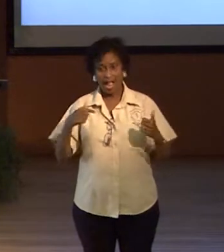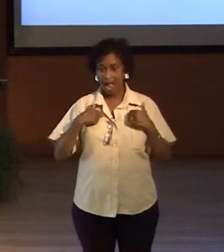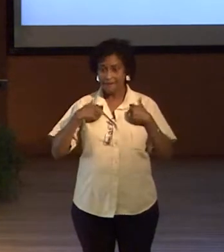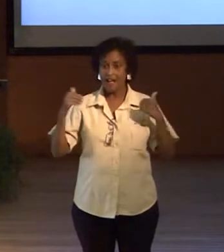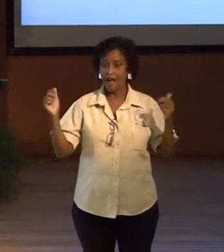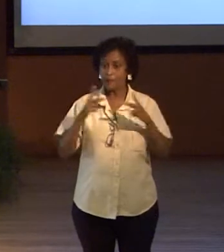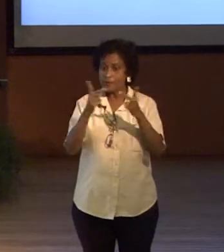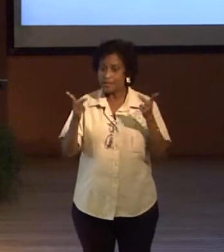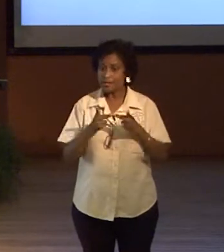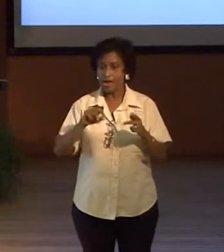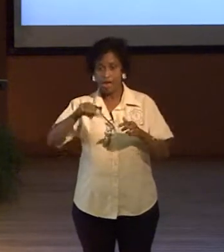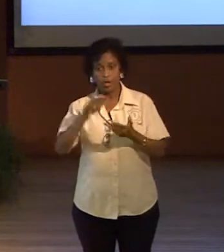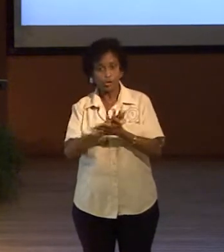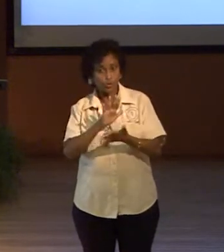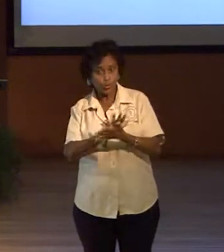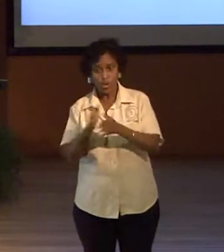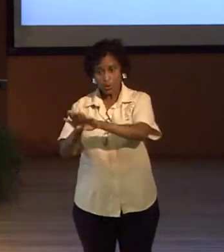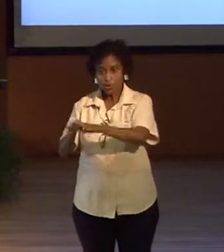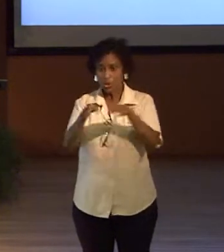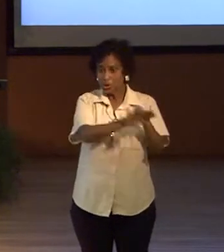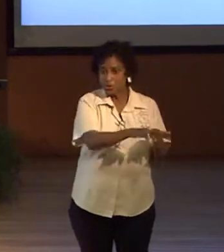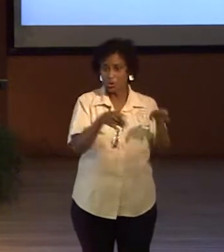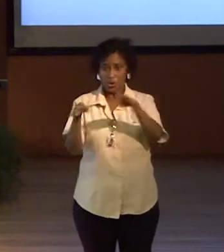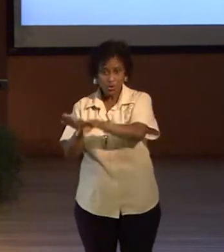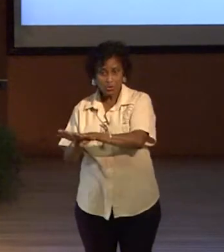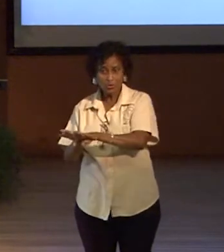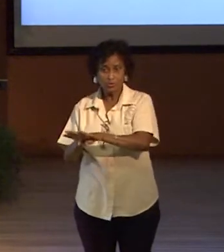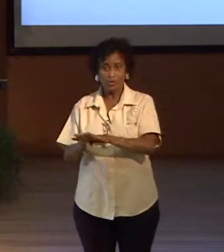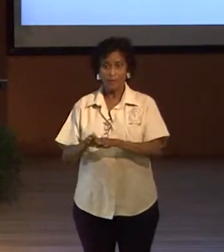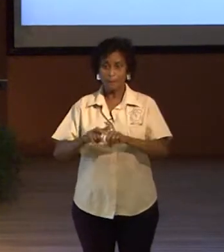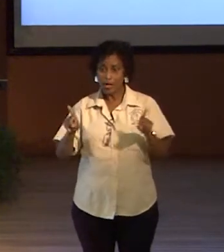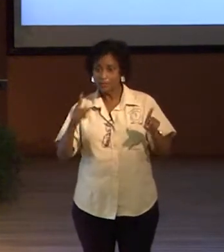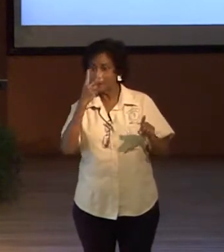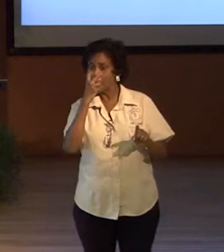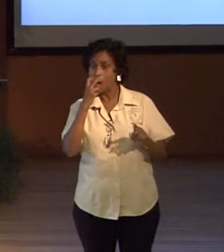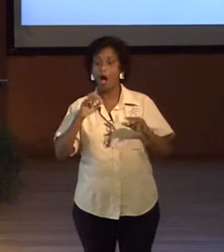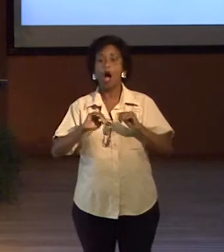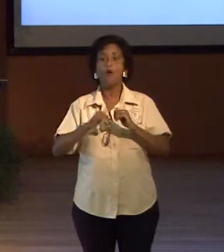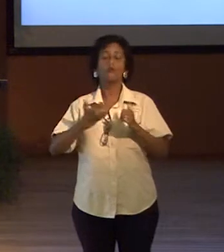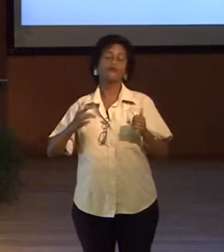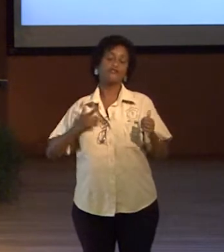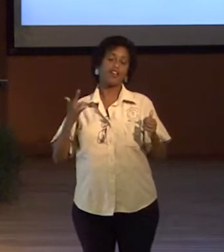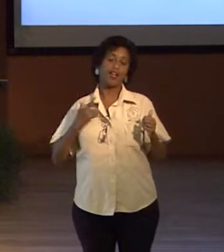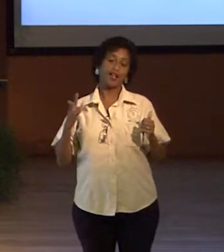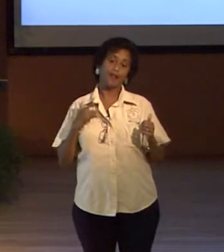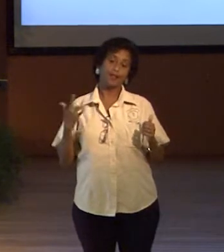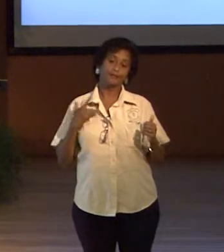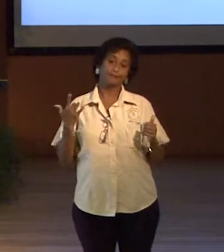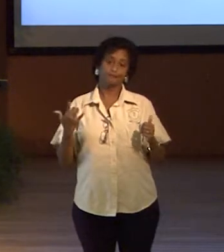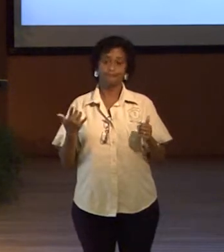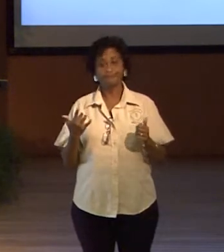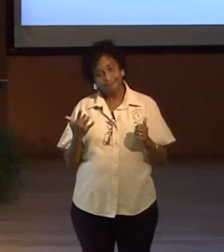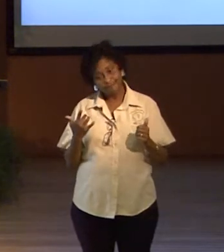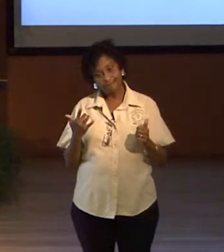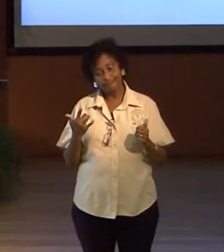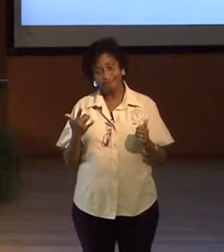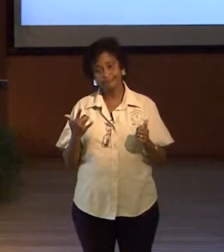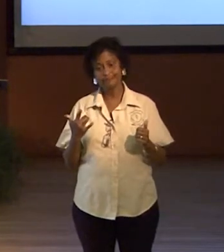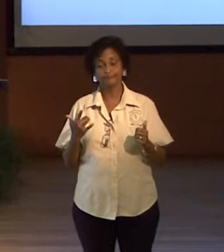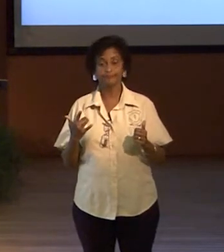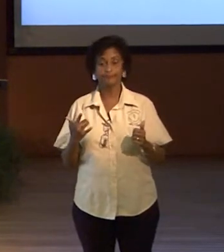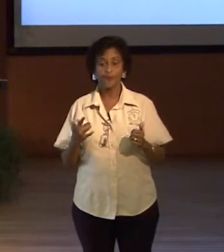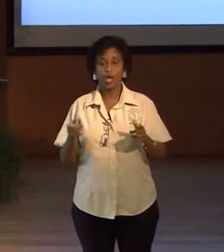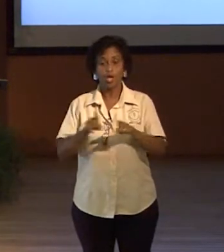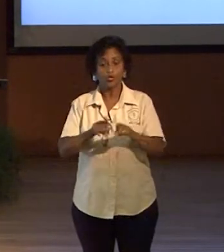other schools that are closed. But for this group, of course, this has special significance. But I think it's also important